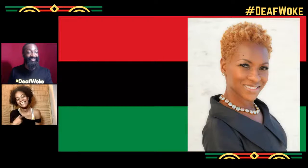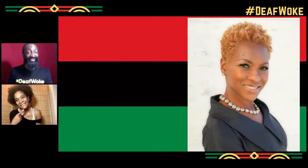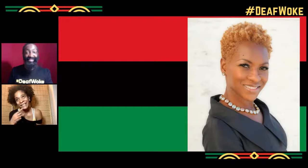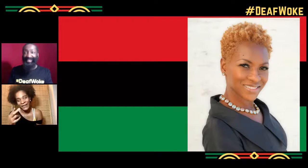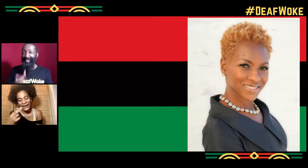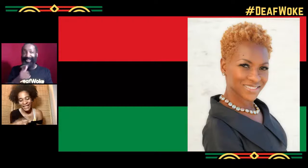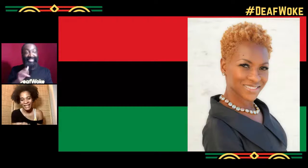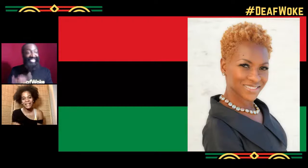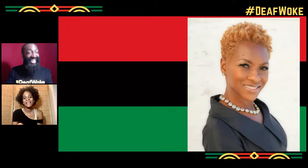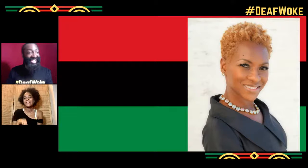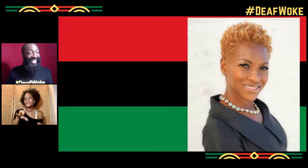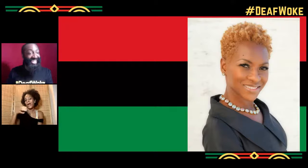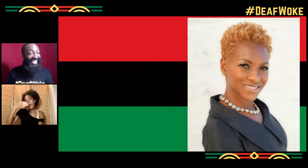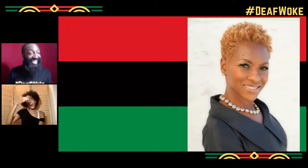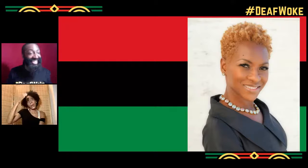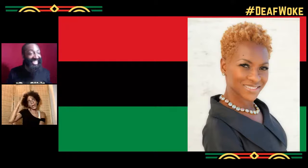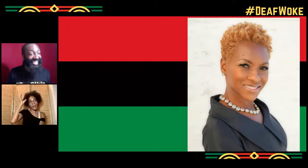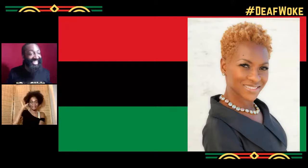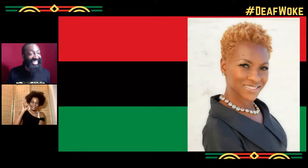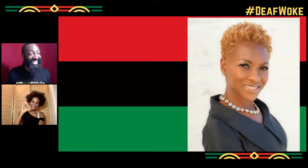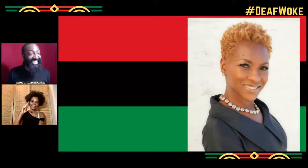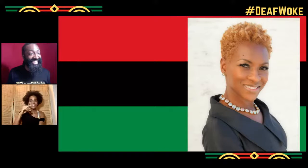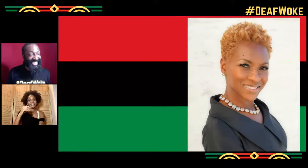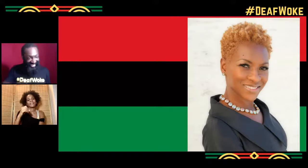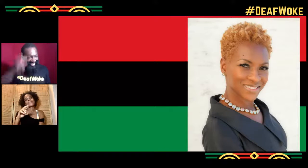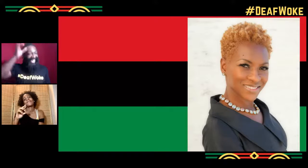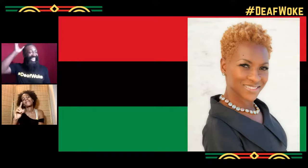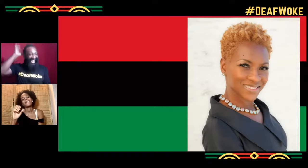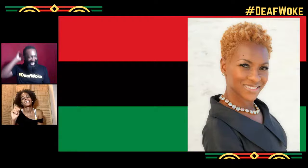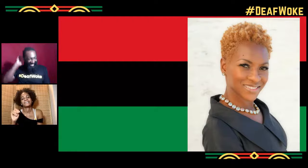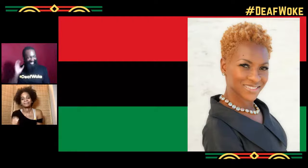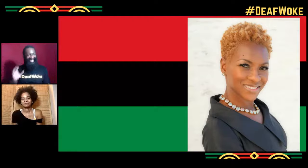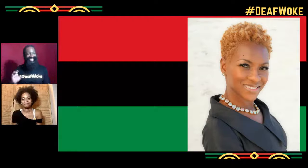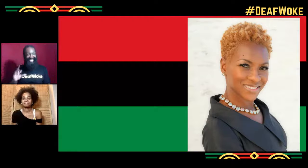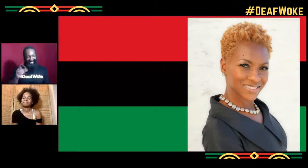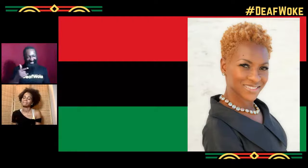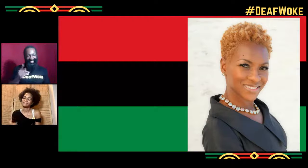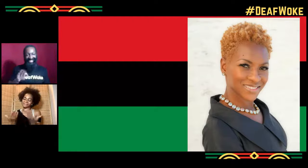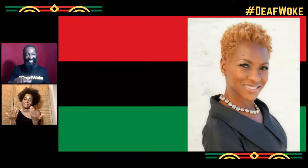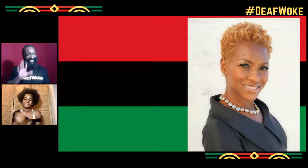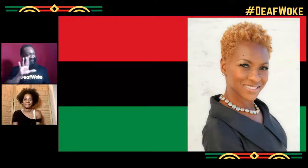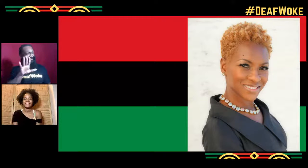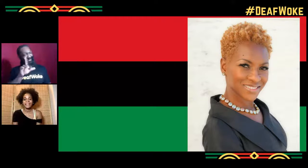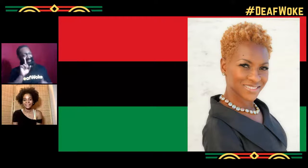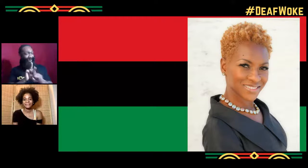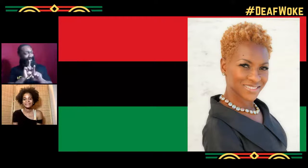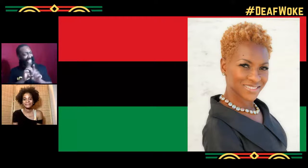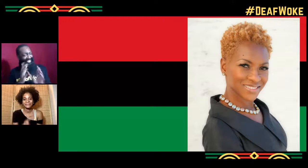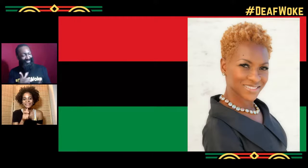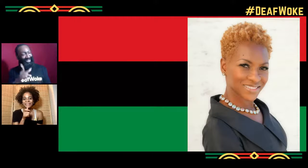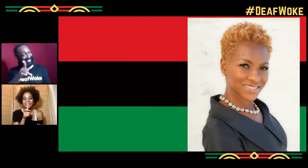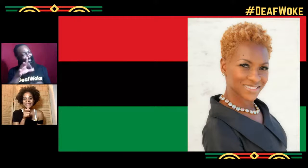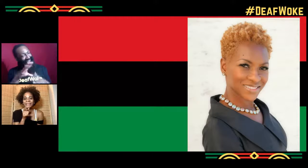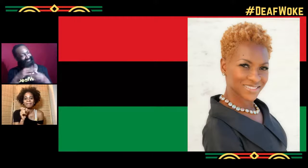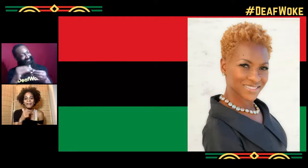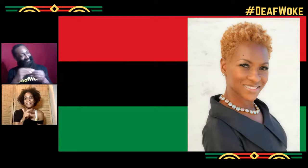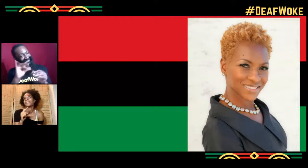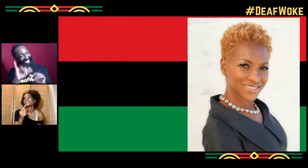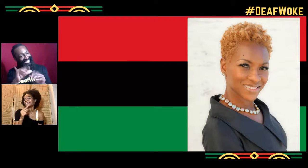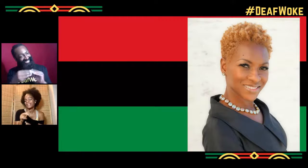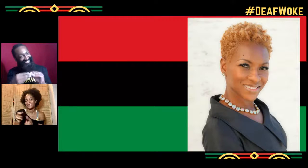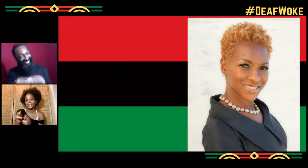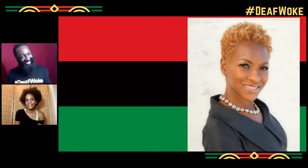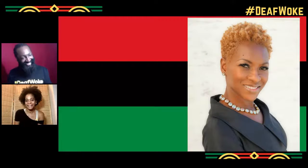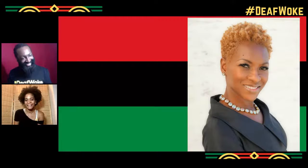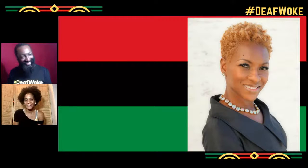Oh, well, we already talked about Claudine. Yeah, Claudia. Claudia. That's your